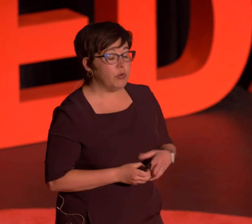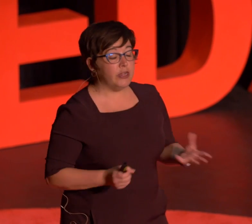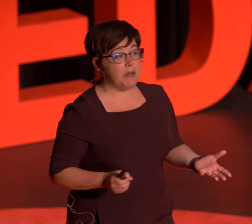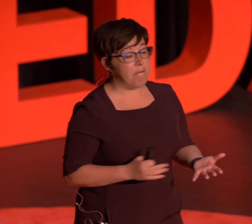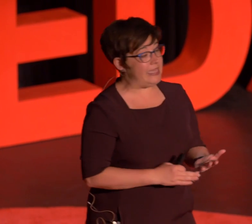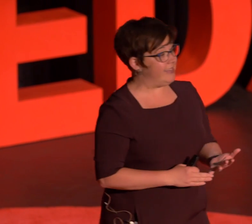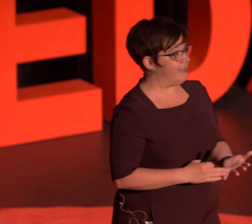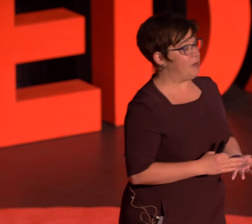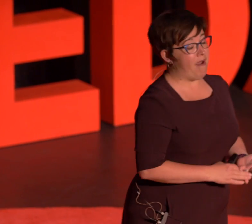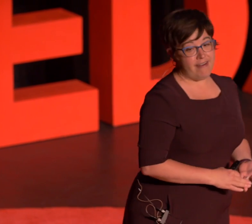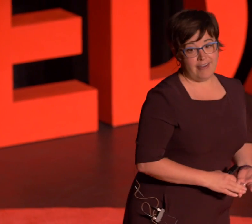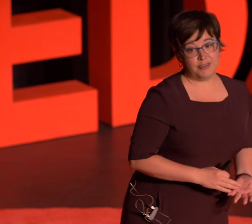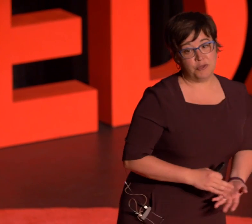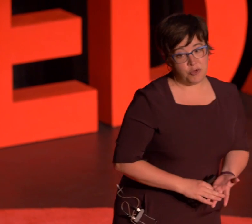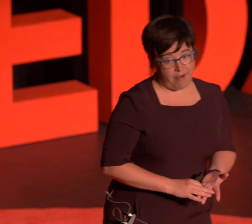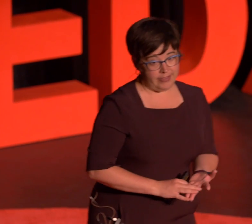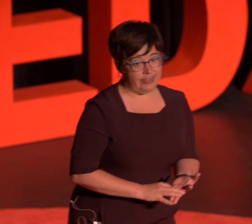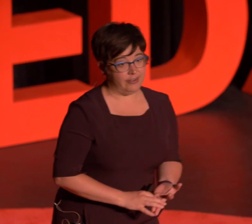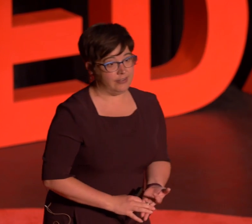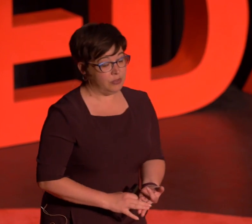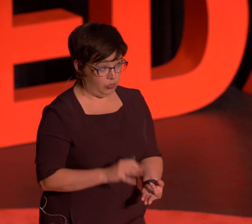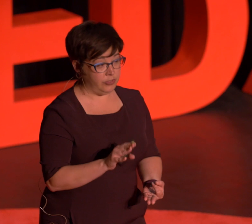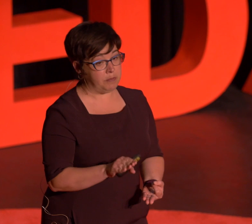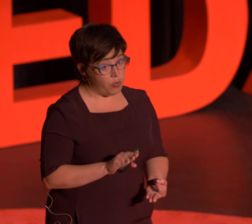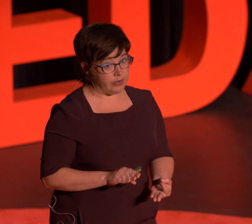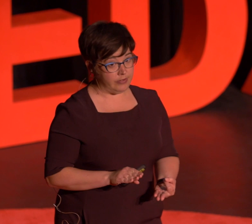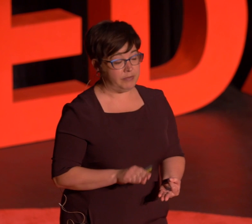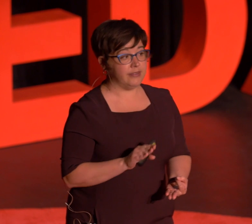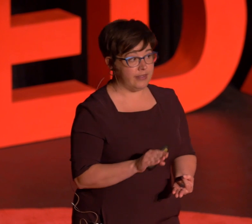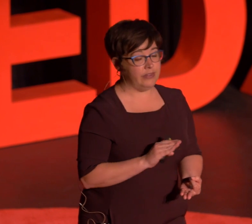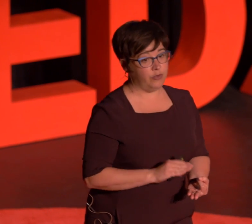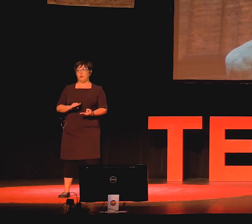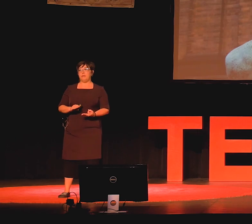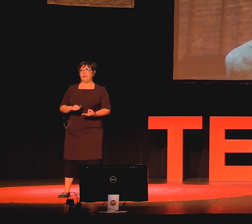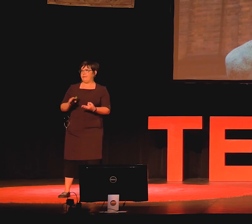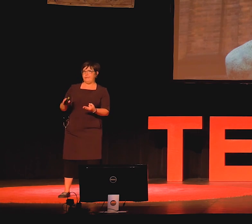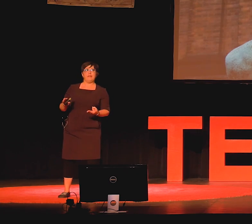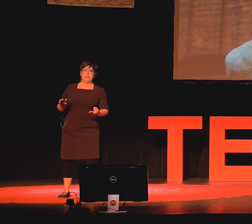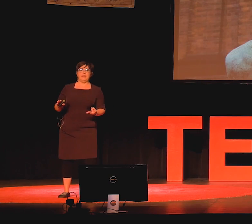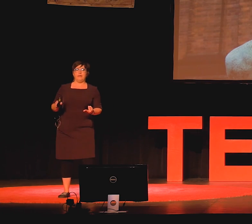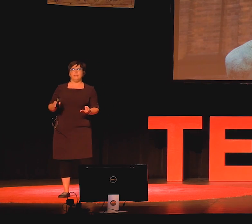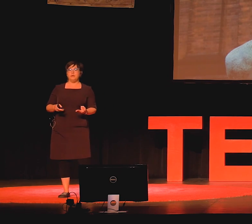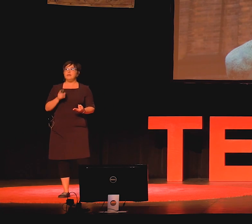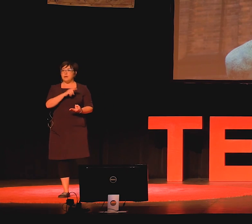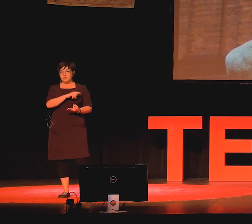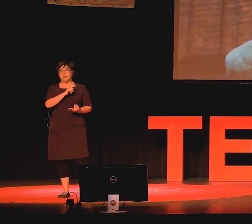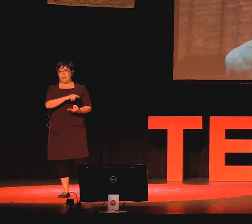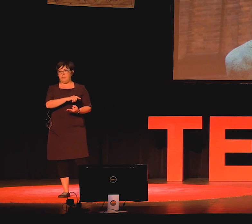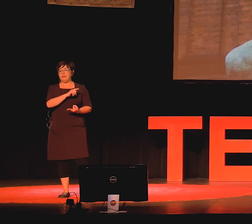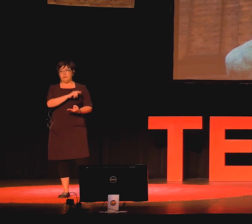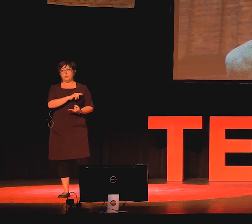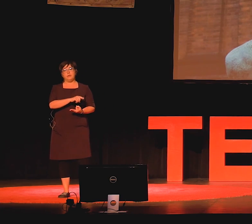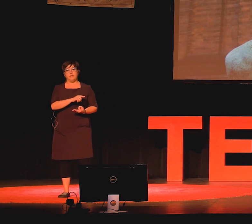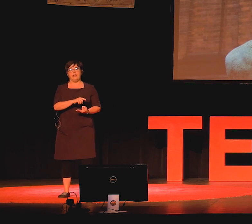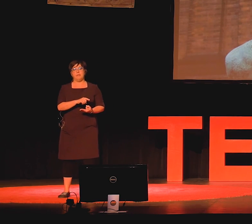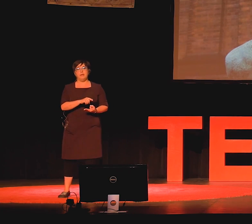You may be worried about bees or monarchs or local pollinators, which is important because 74% or 75% of our food comes from them,